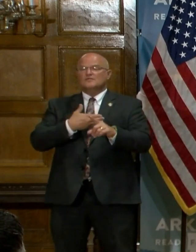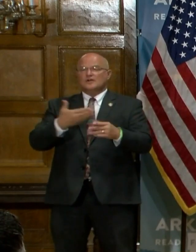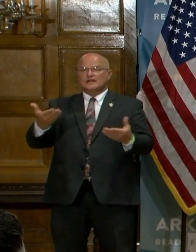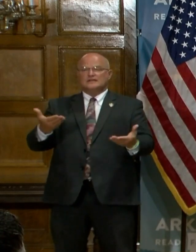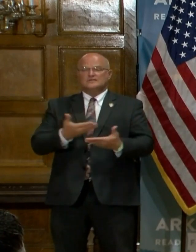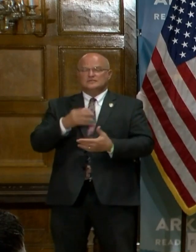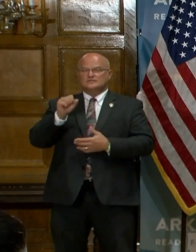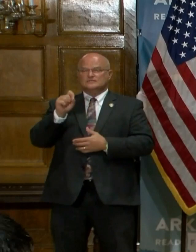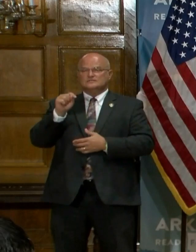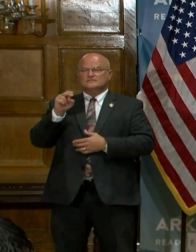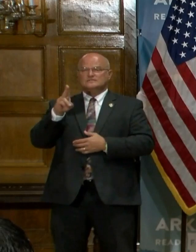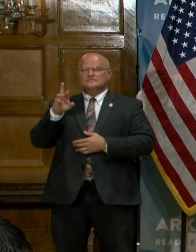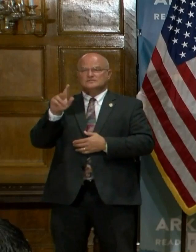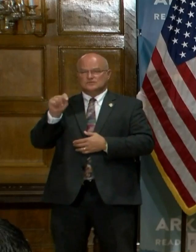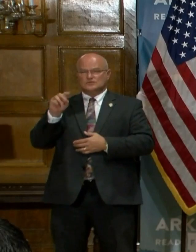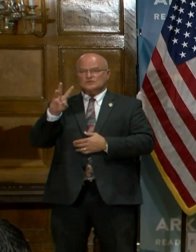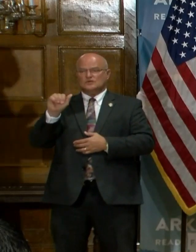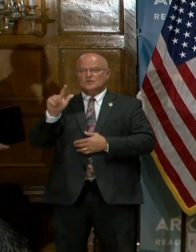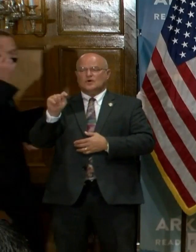introduce Stuart Walton.